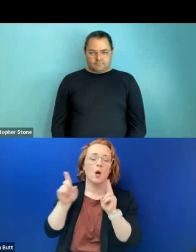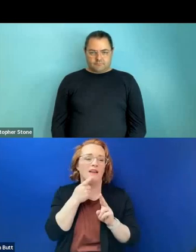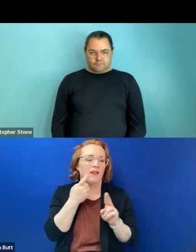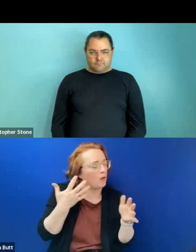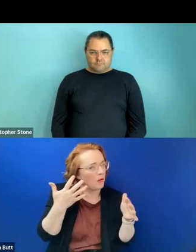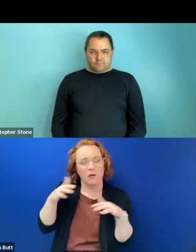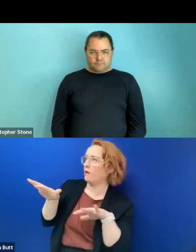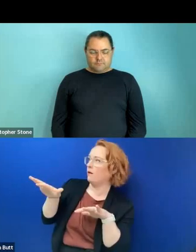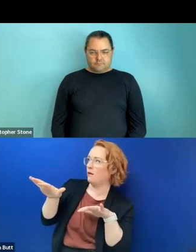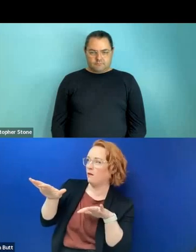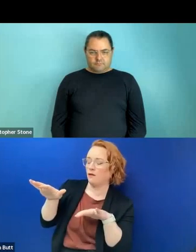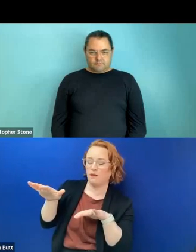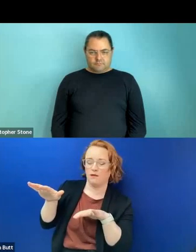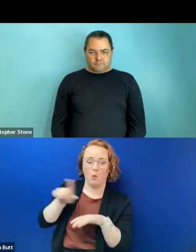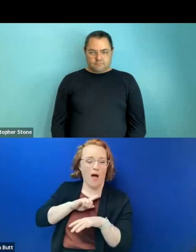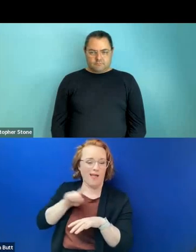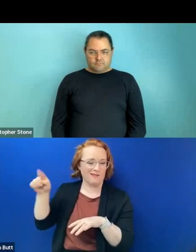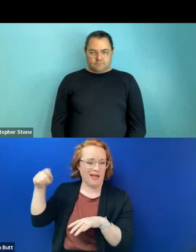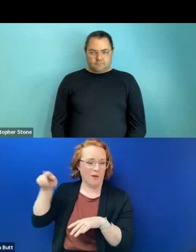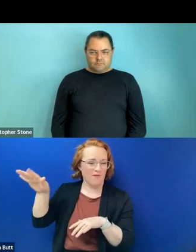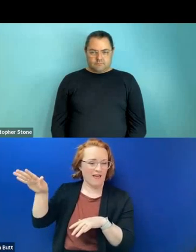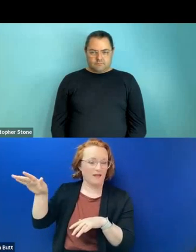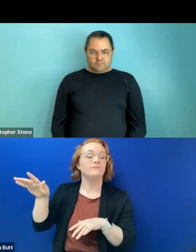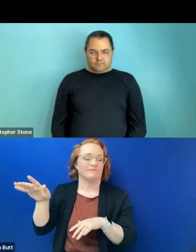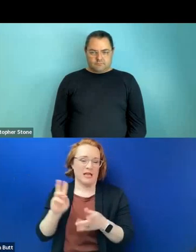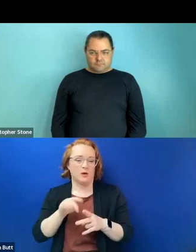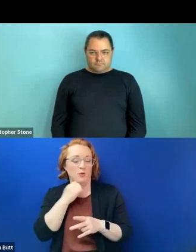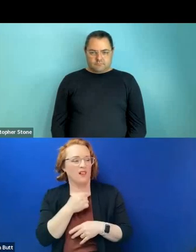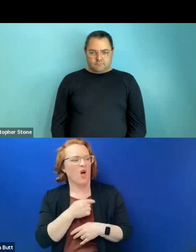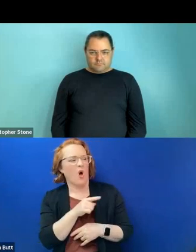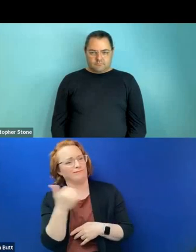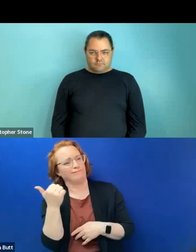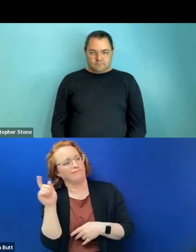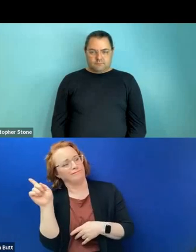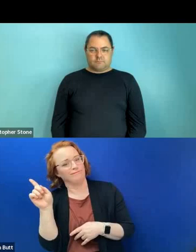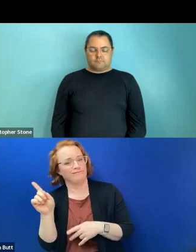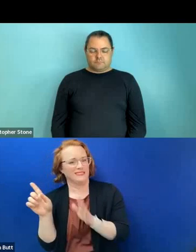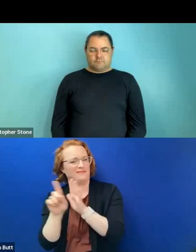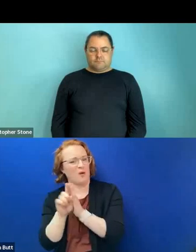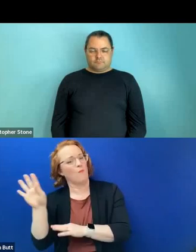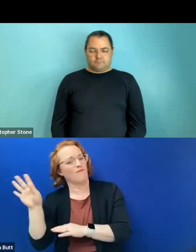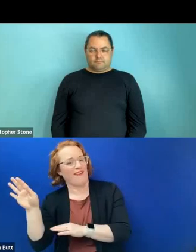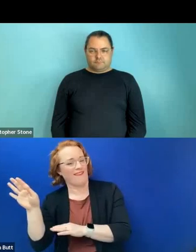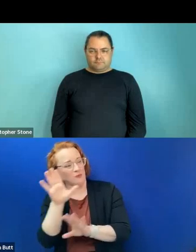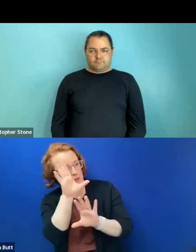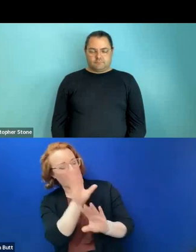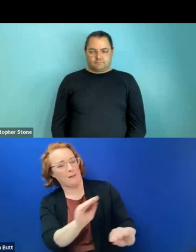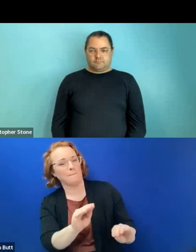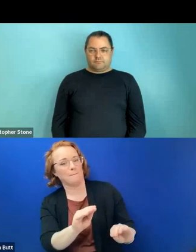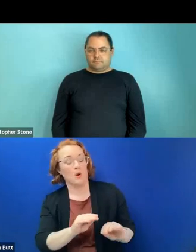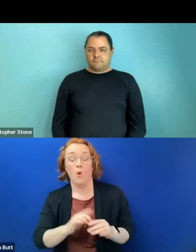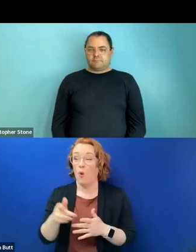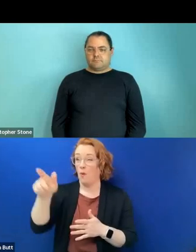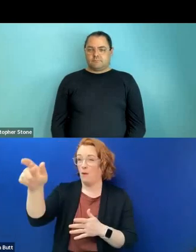will all turn their heads. So you would obviously tell the deaf person that this is happening. Sure. Or if somebody